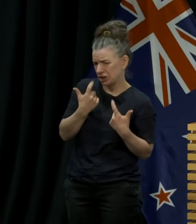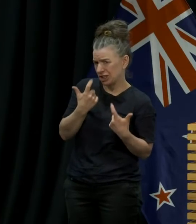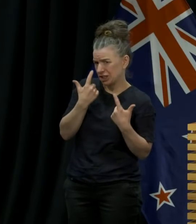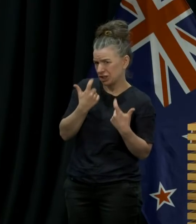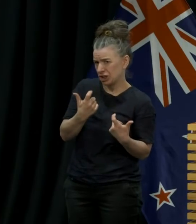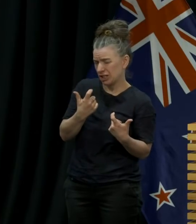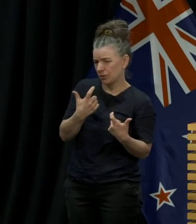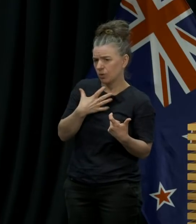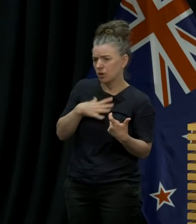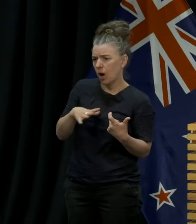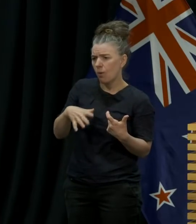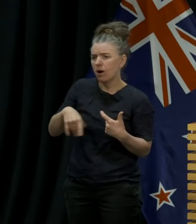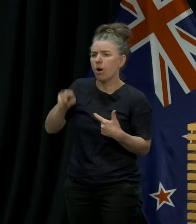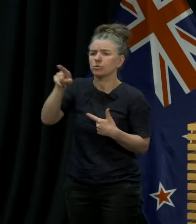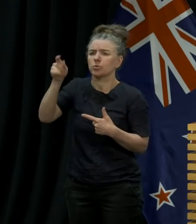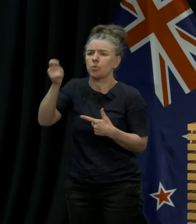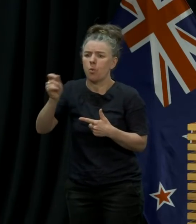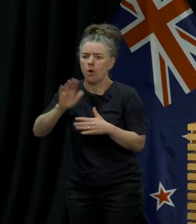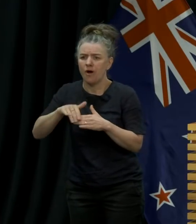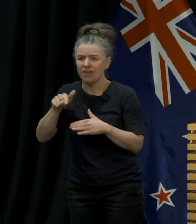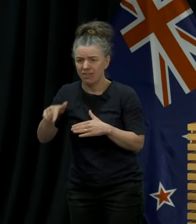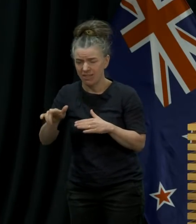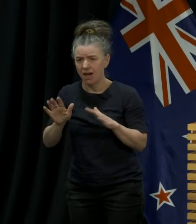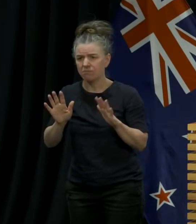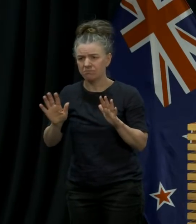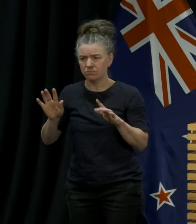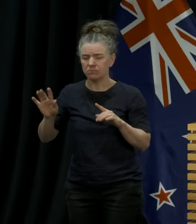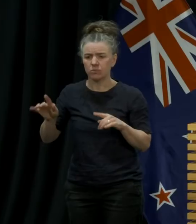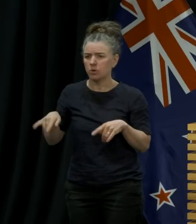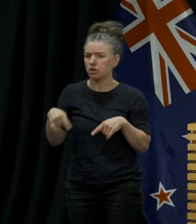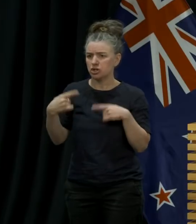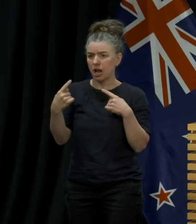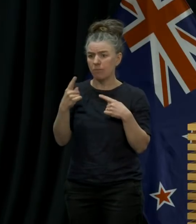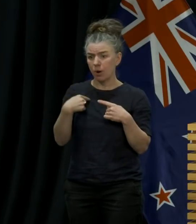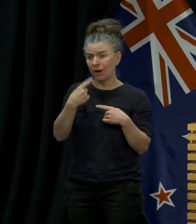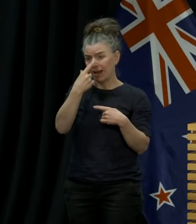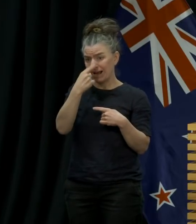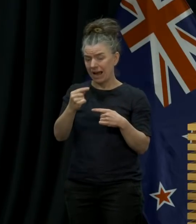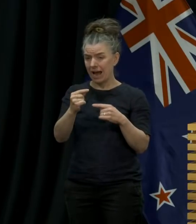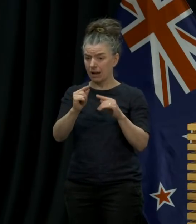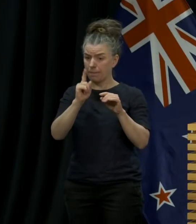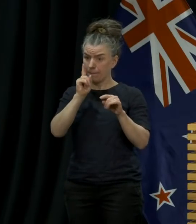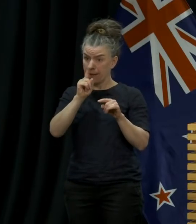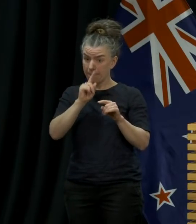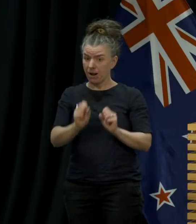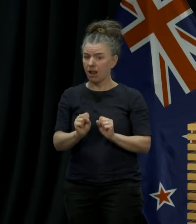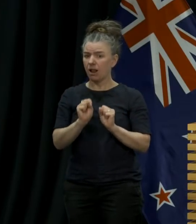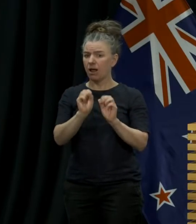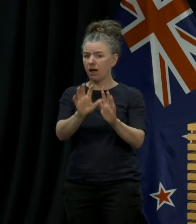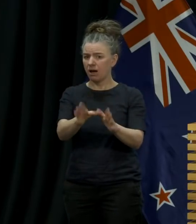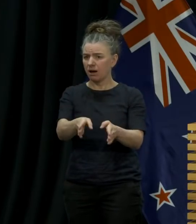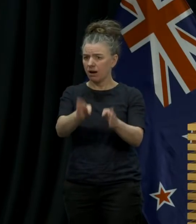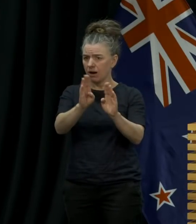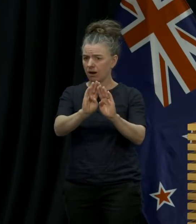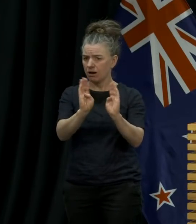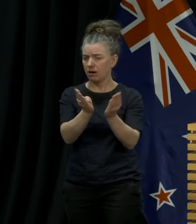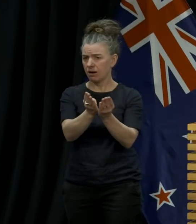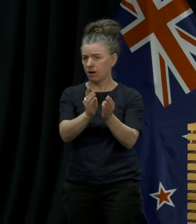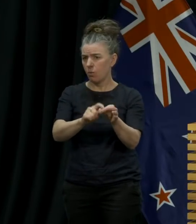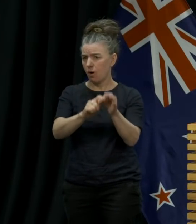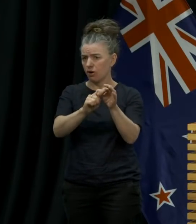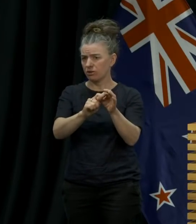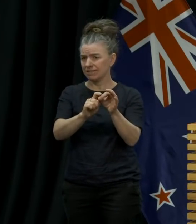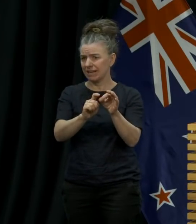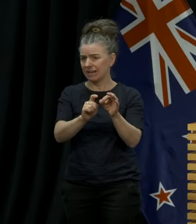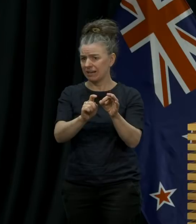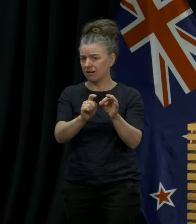can be challenged. But we also have the ability to put people into quarantine and isolation. So regardless, we